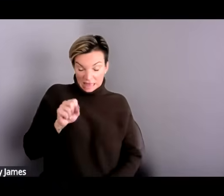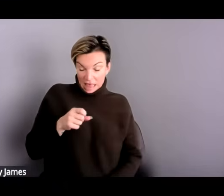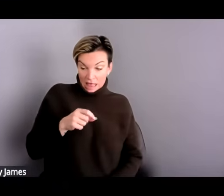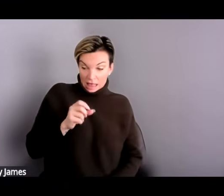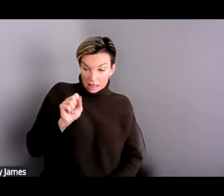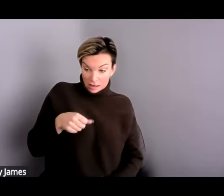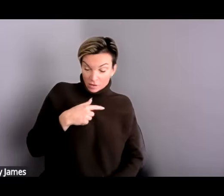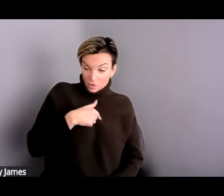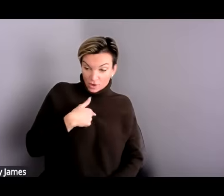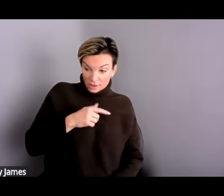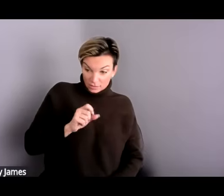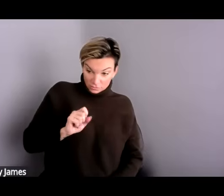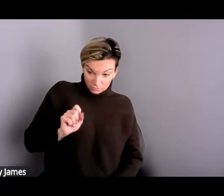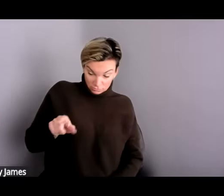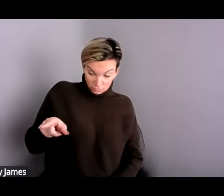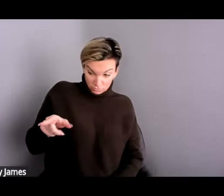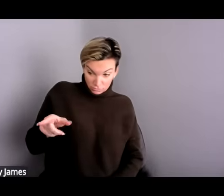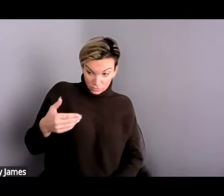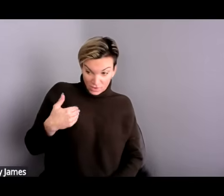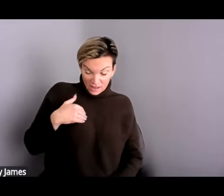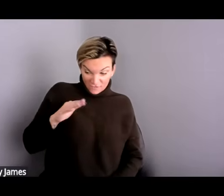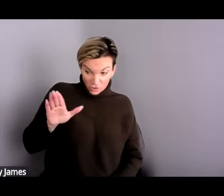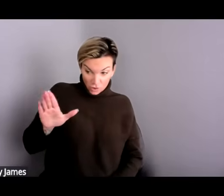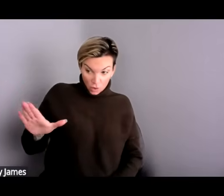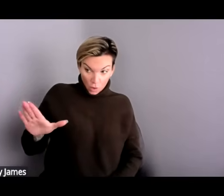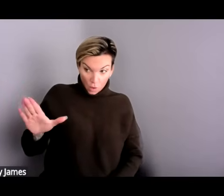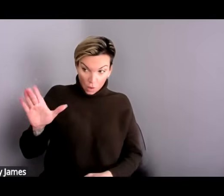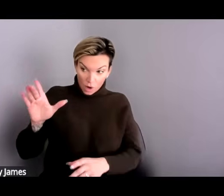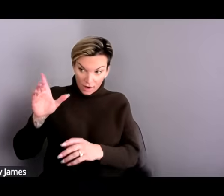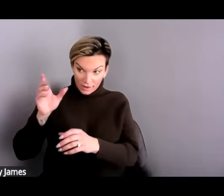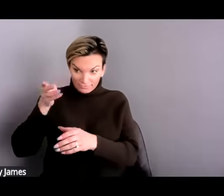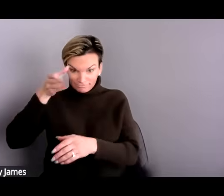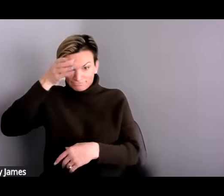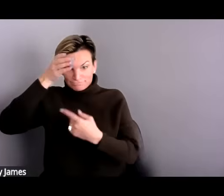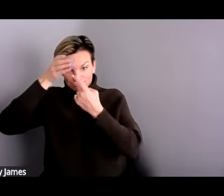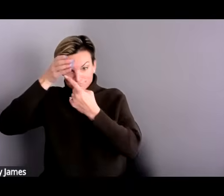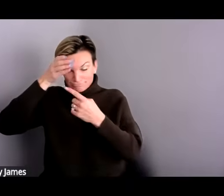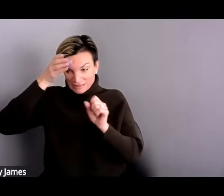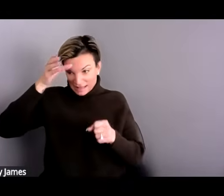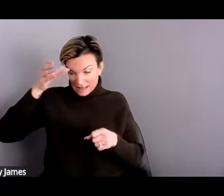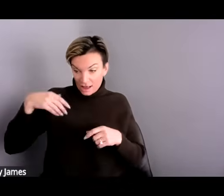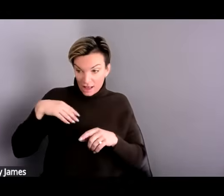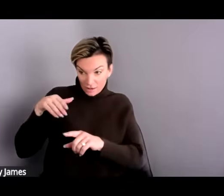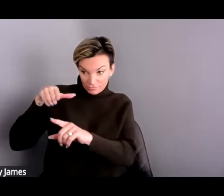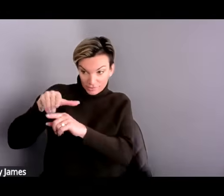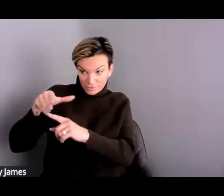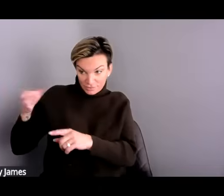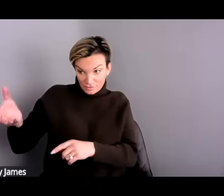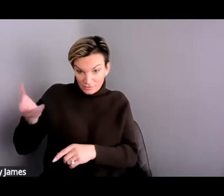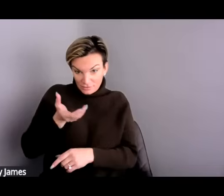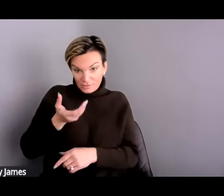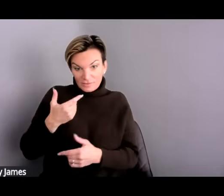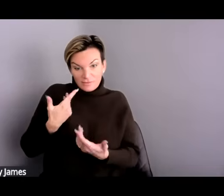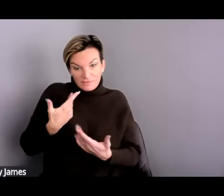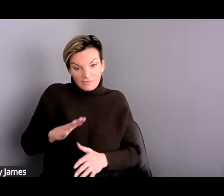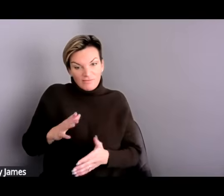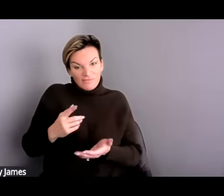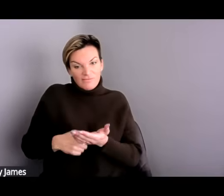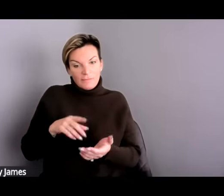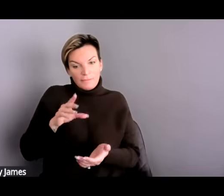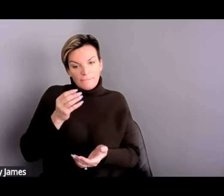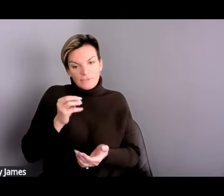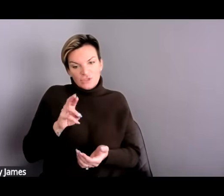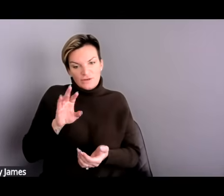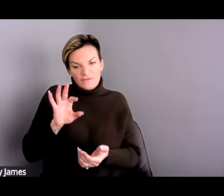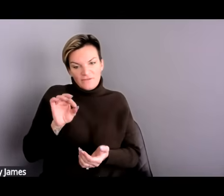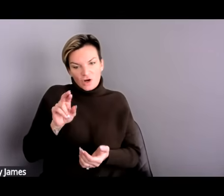some insight, given what Mr. Fracassi has referred to as both the